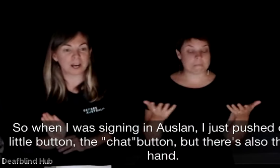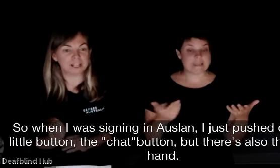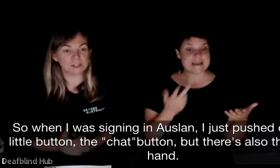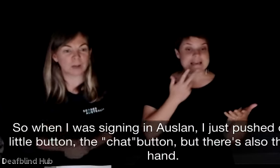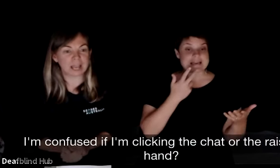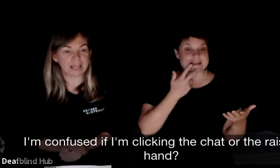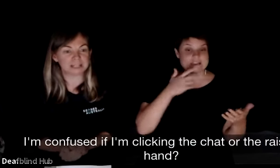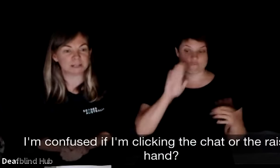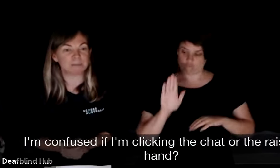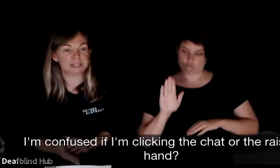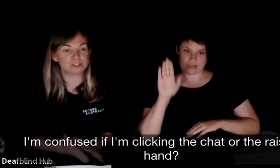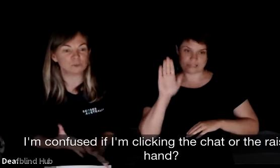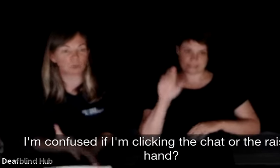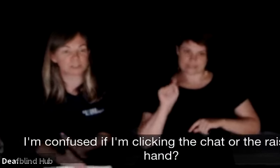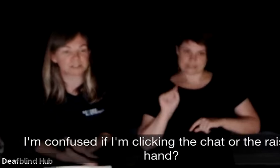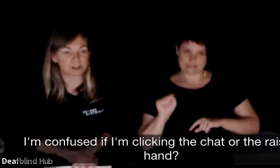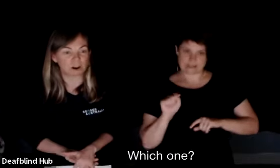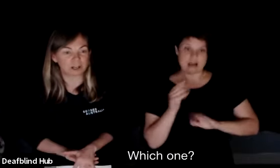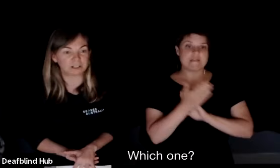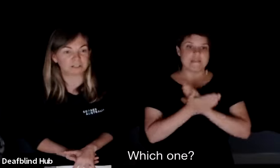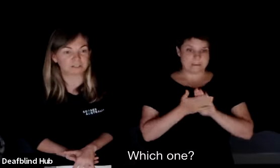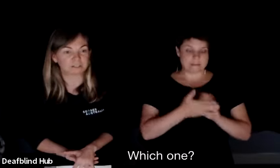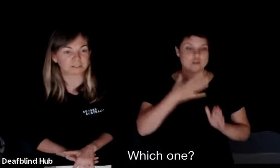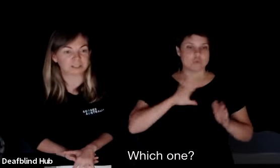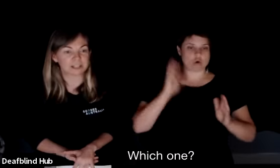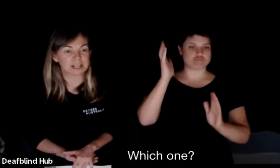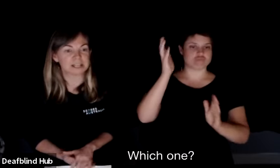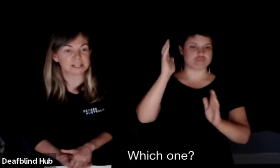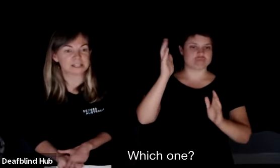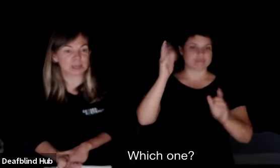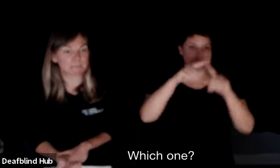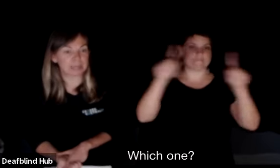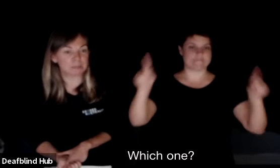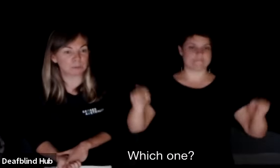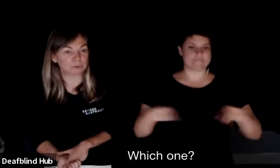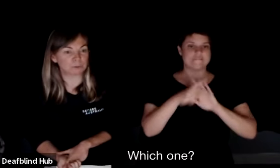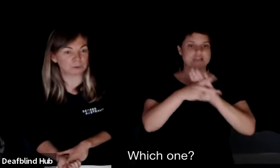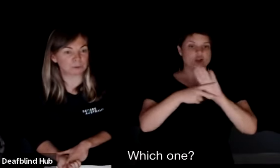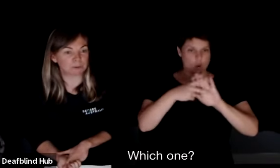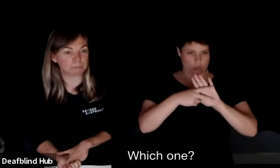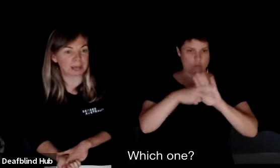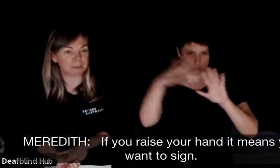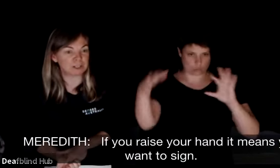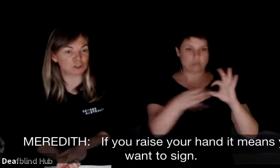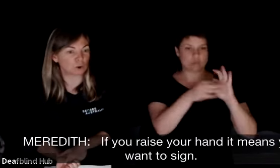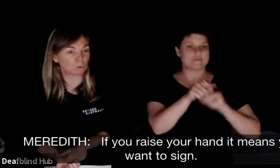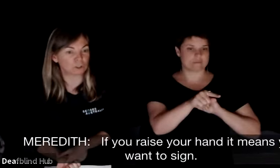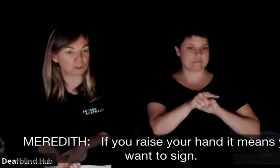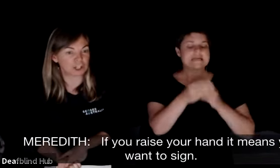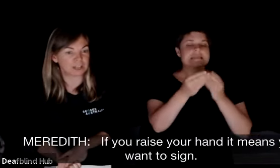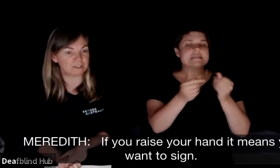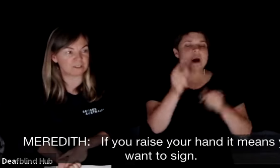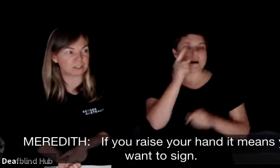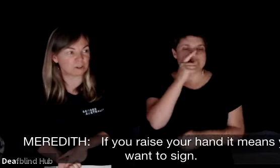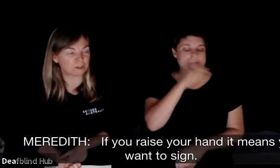if you raise your hand, it means you want to sign. Some people maybe don't want